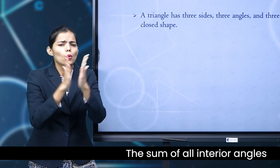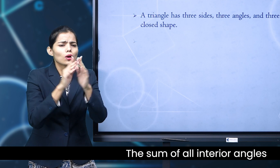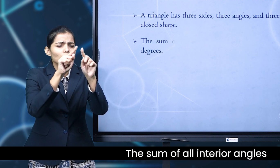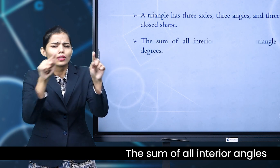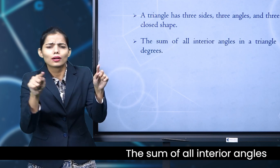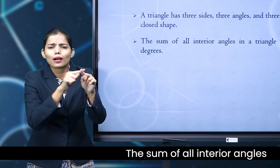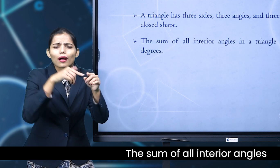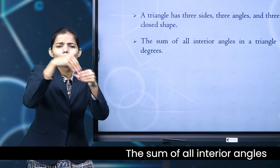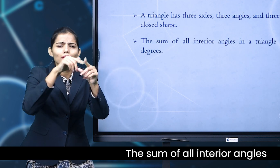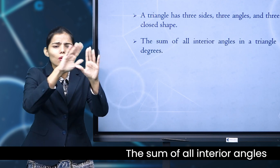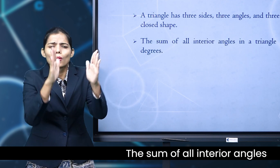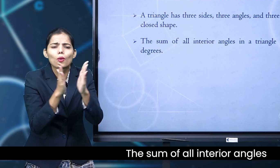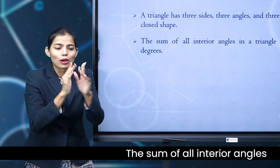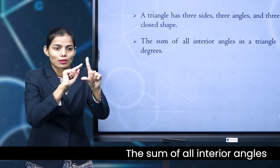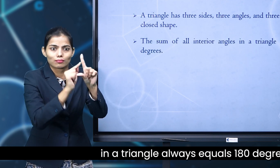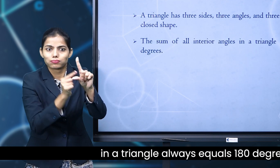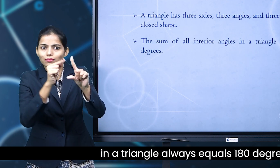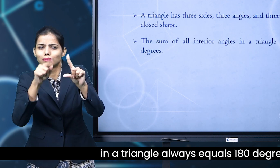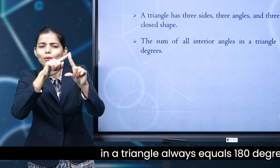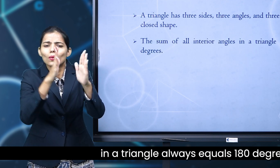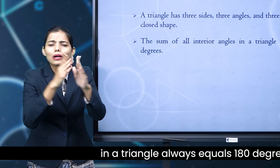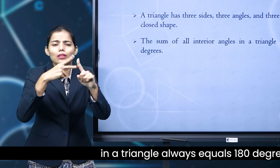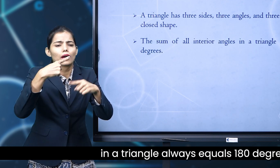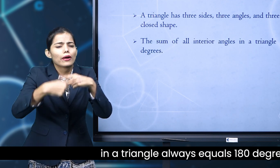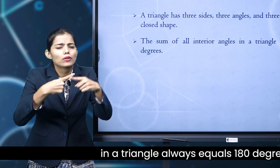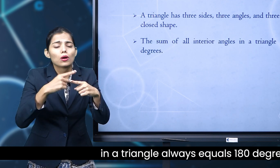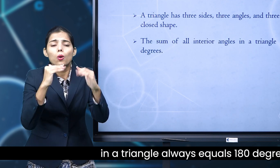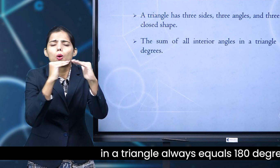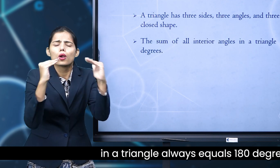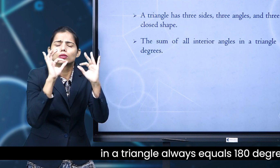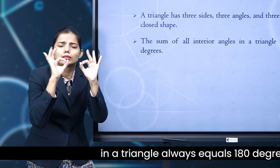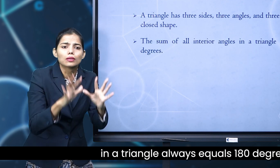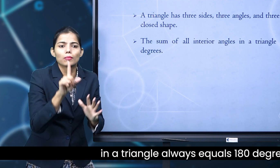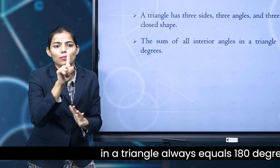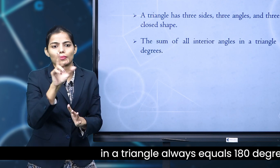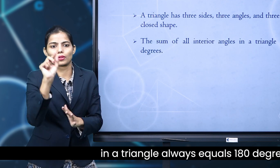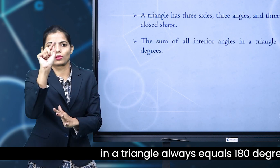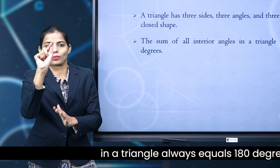The sum of all interior angles in a triangle always equals 180 degrees.